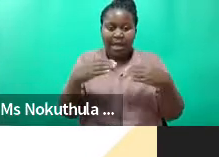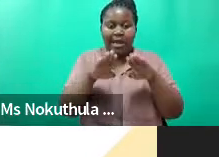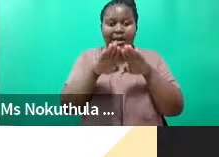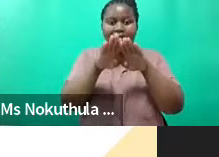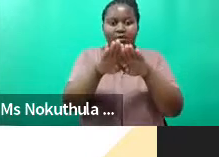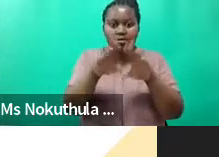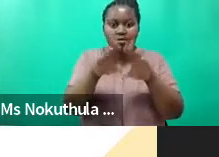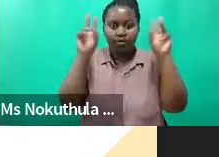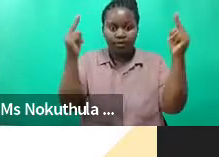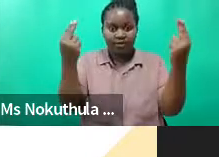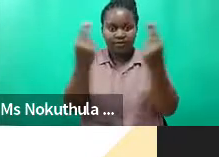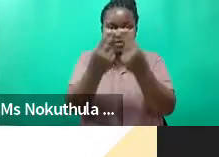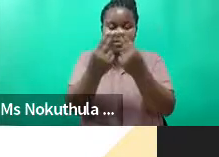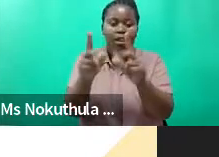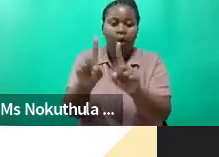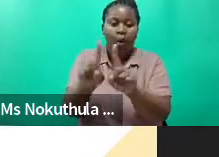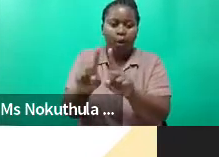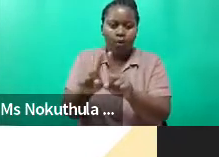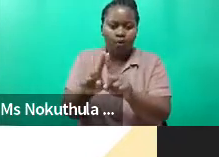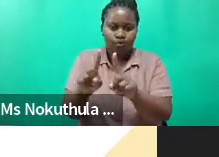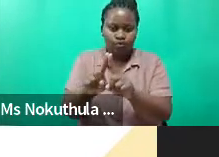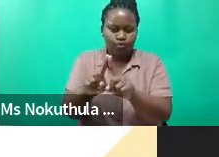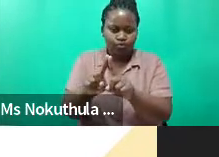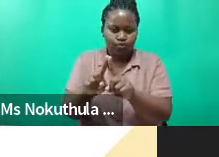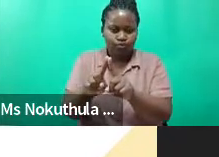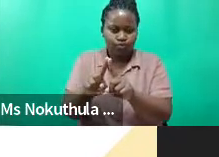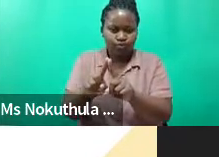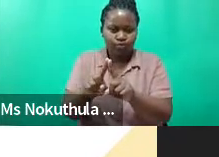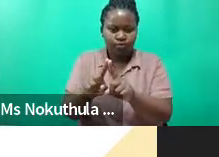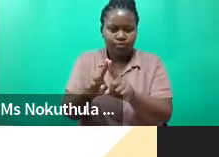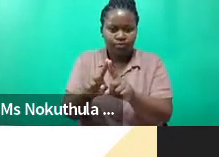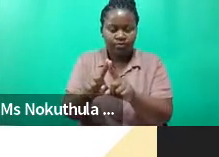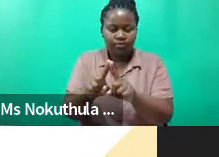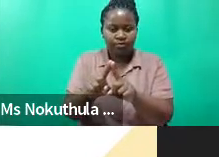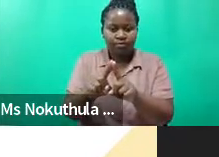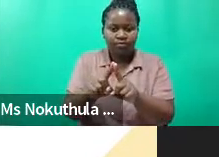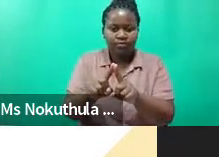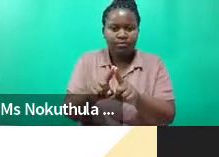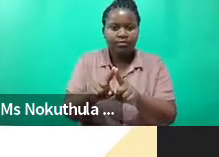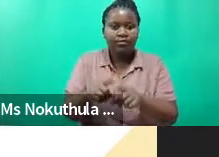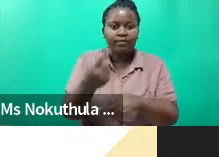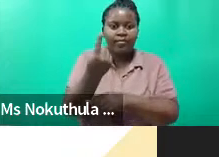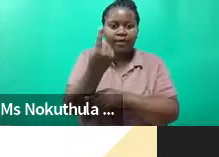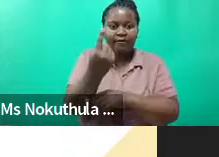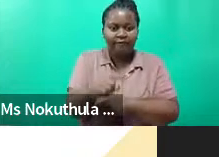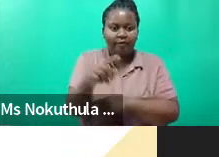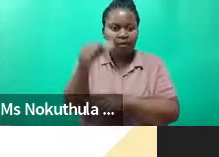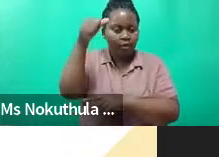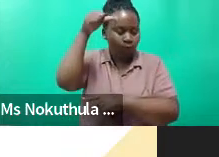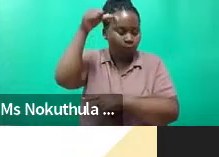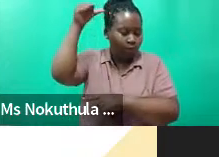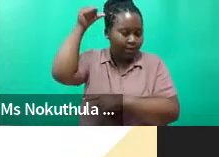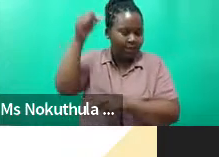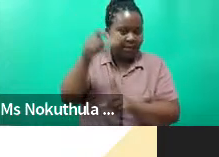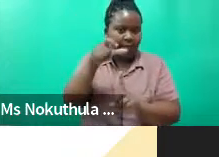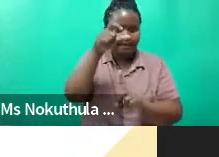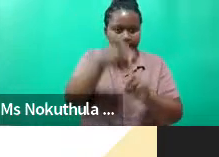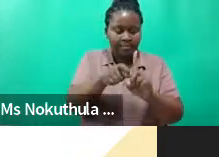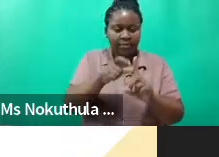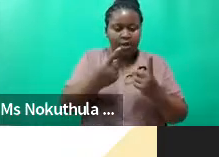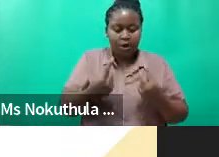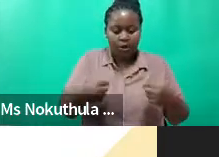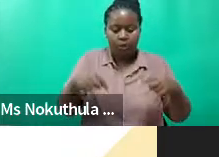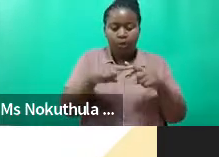and inclusion is very much a myth. So for autistic persons, of course, we identify